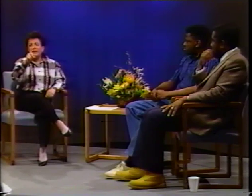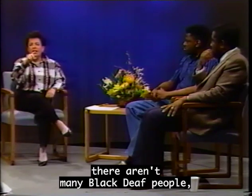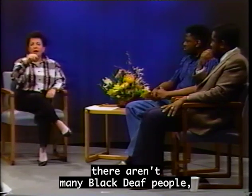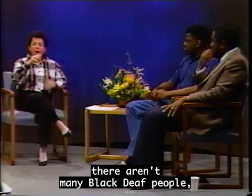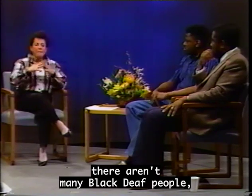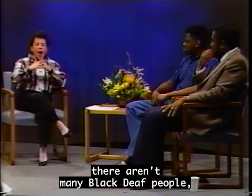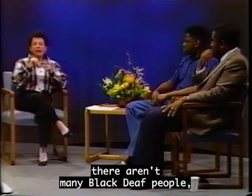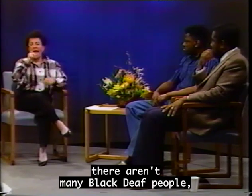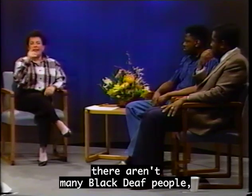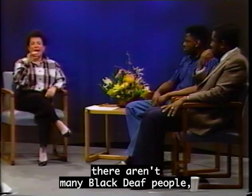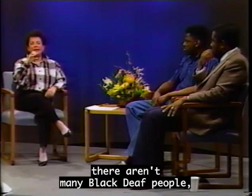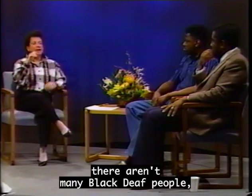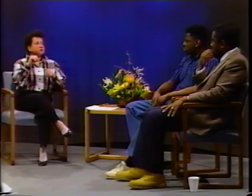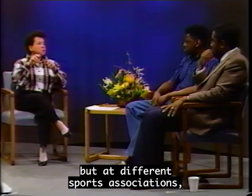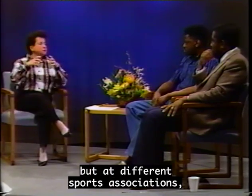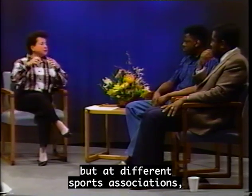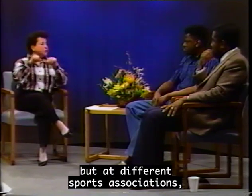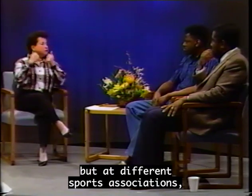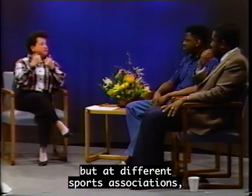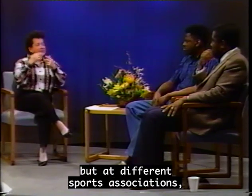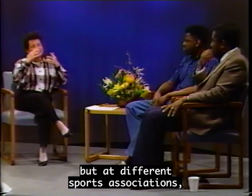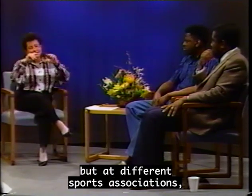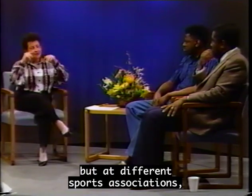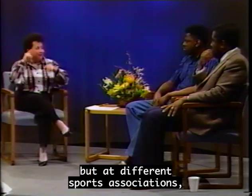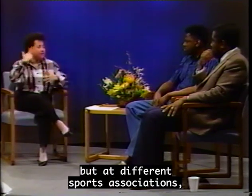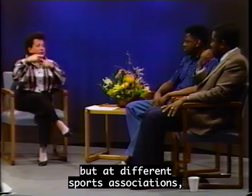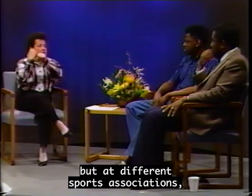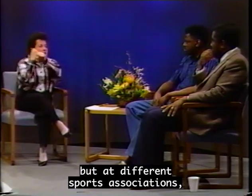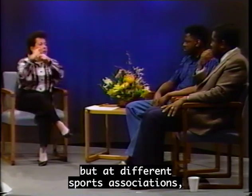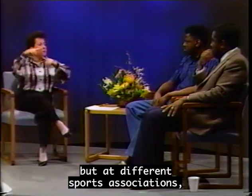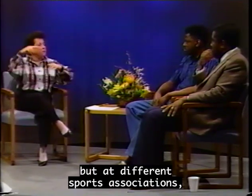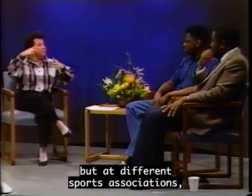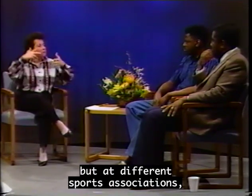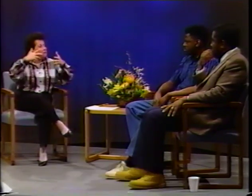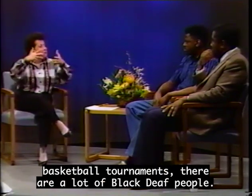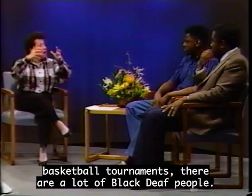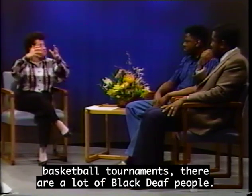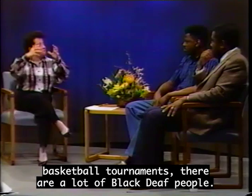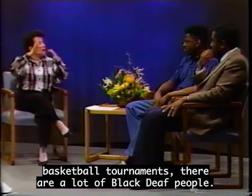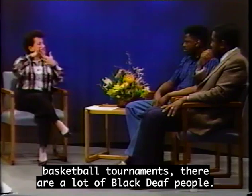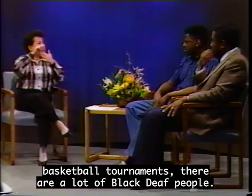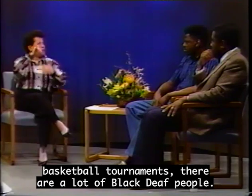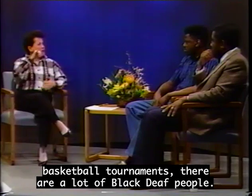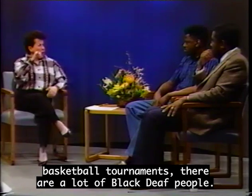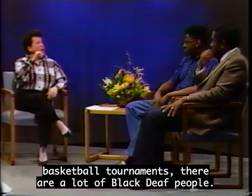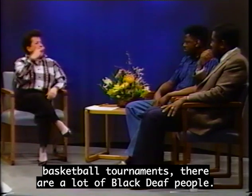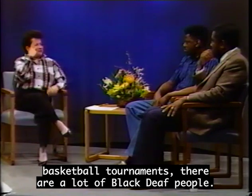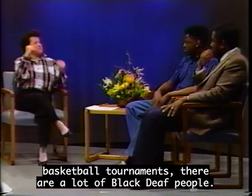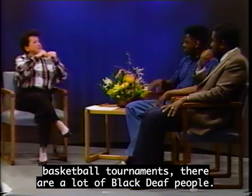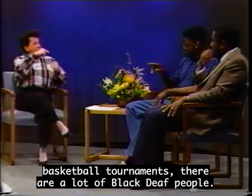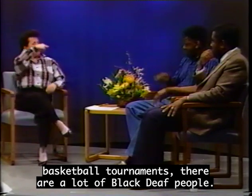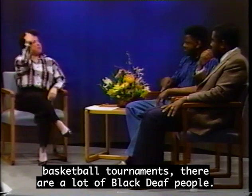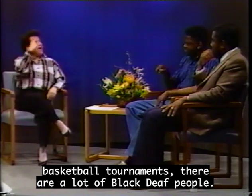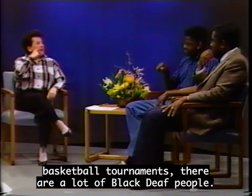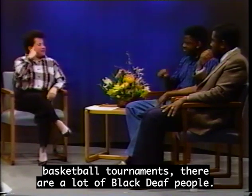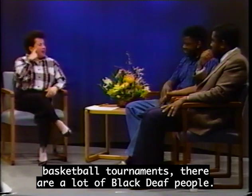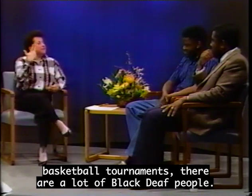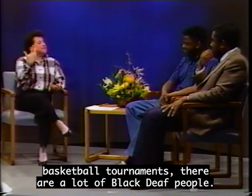there aren't many black deaf people, but at different sports associations, basketball tournaments, there are a lot of black deaf